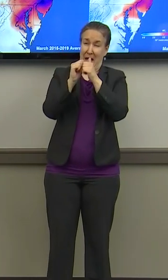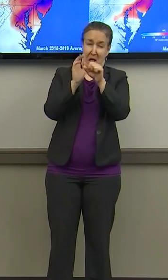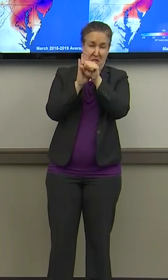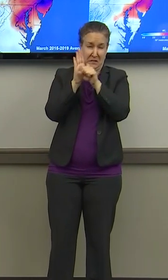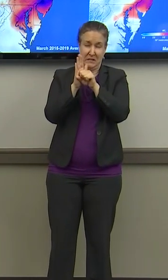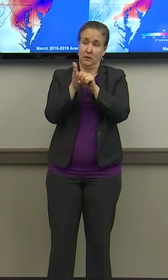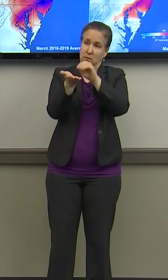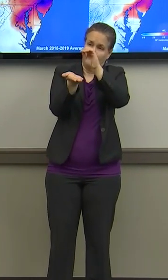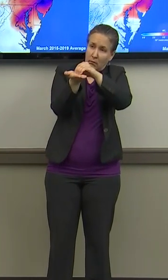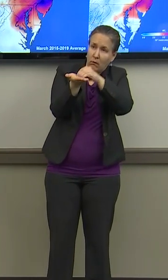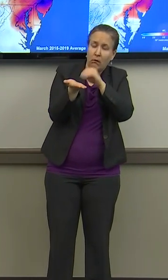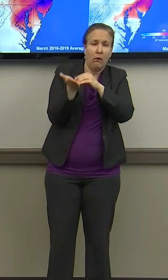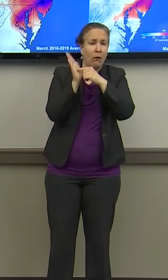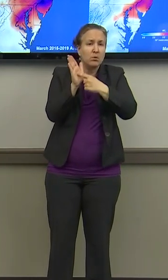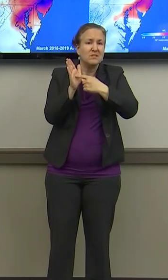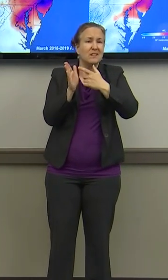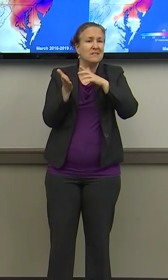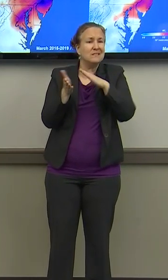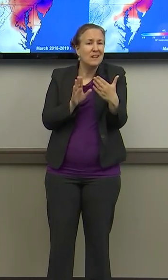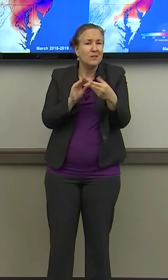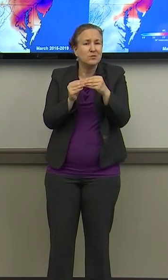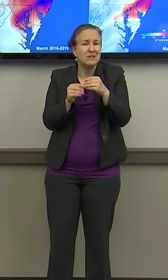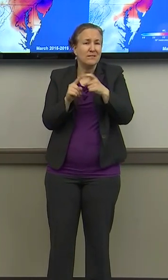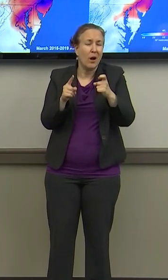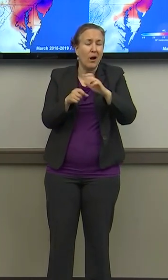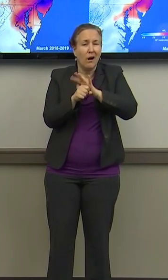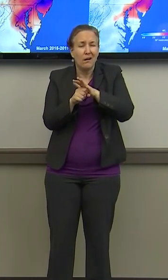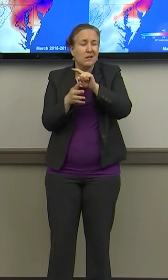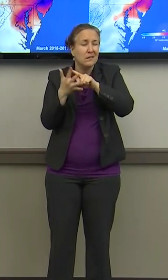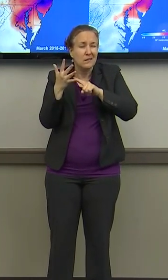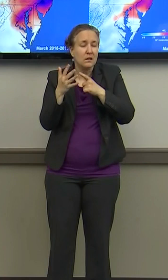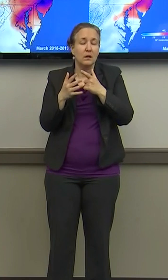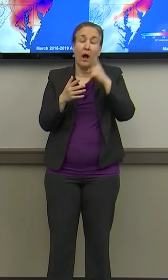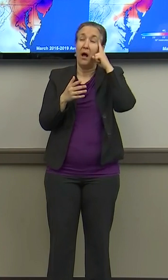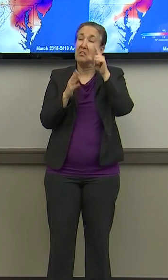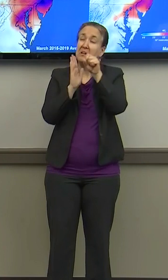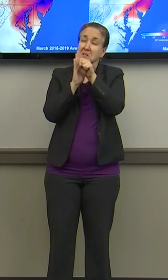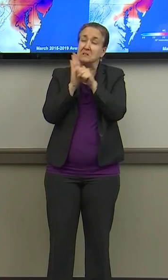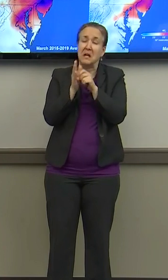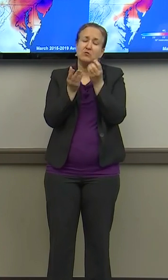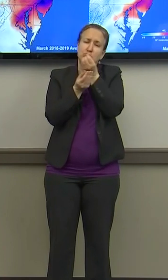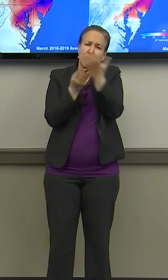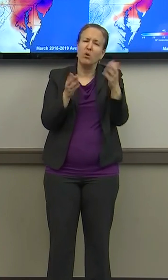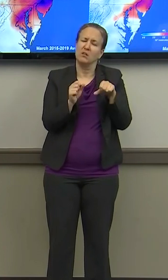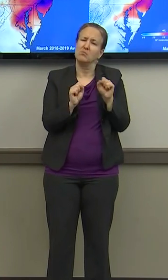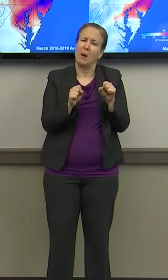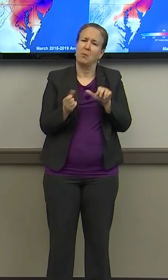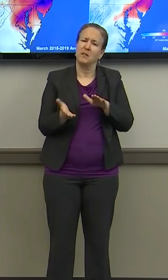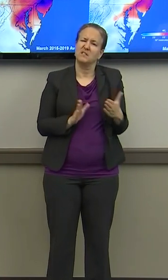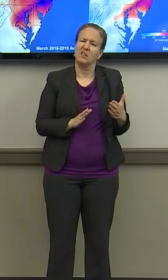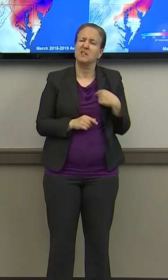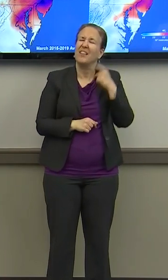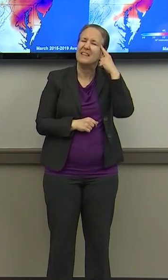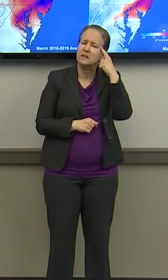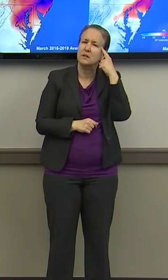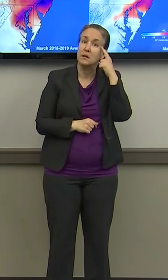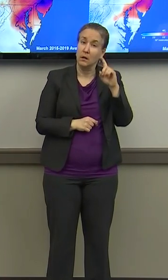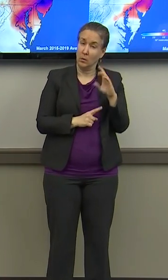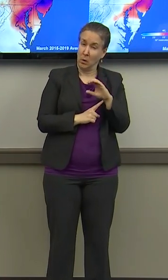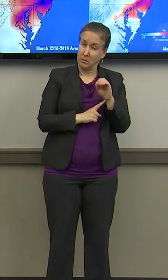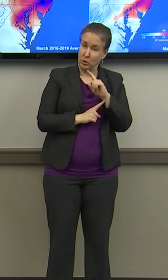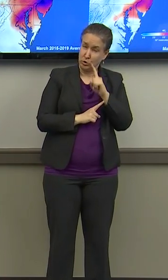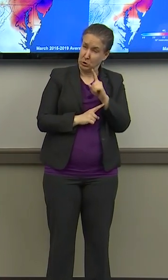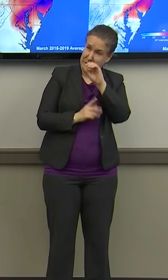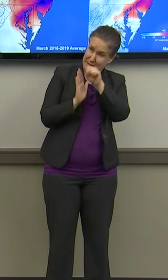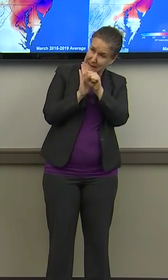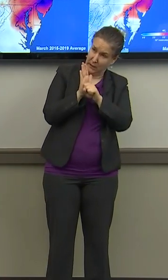is recording and presenting deaths. And I believe the state has been reporting probable deaths. I think. Not actually 100% sure what the